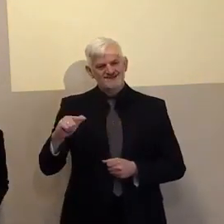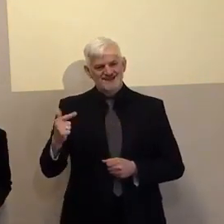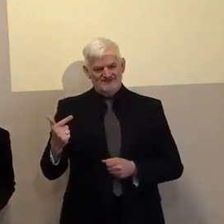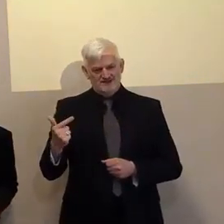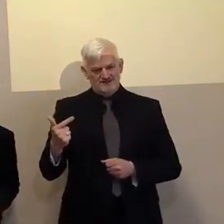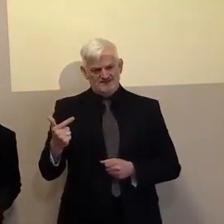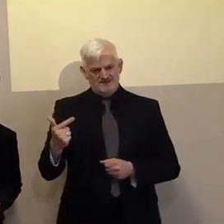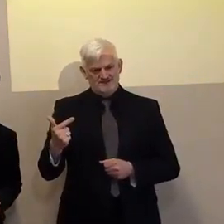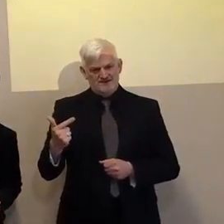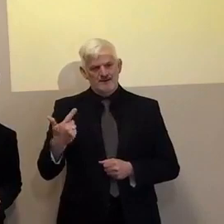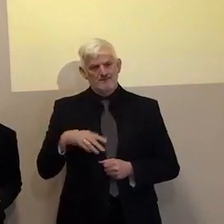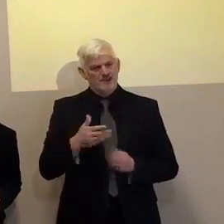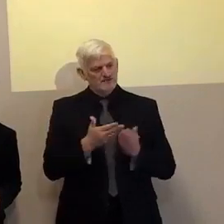Gloucester.